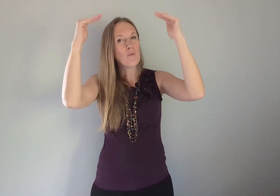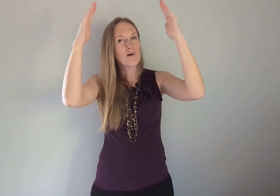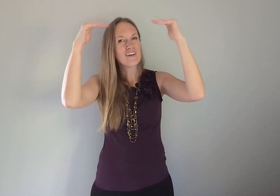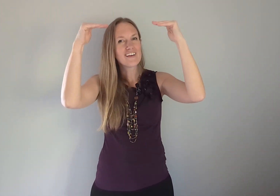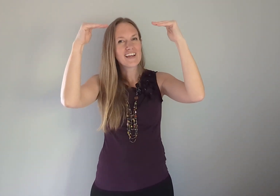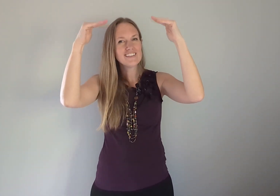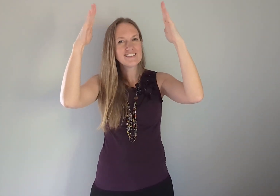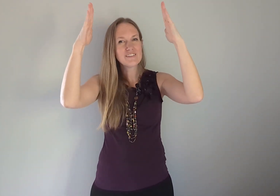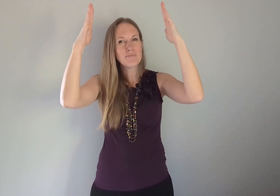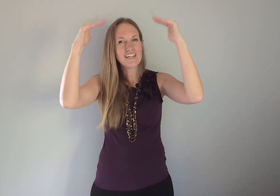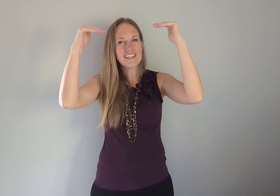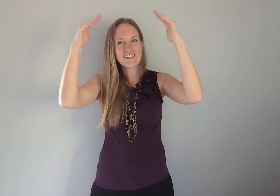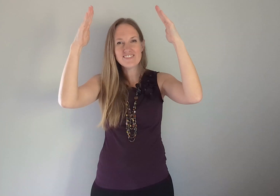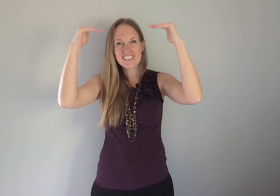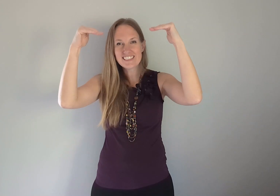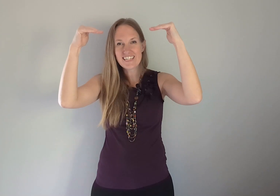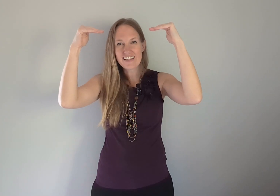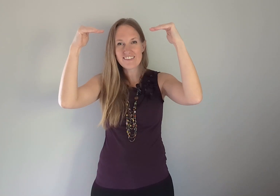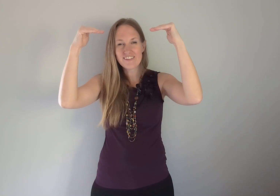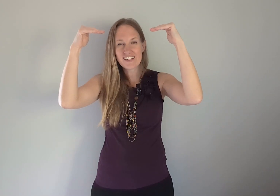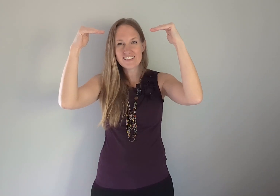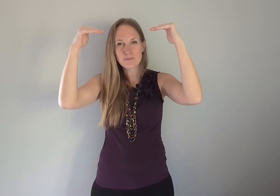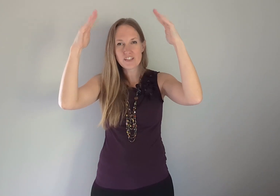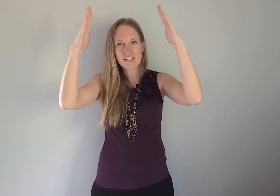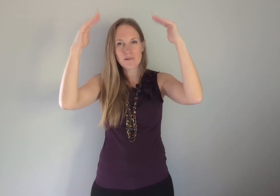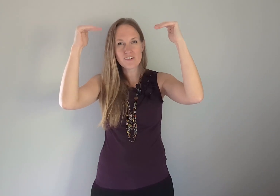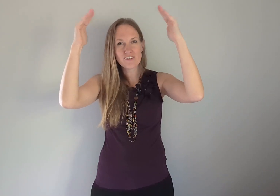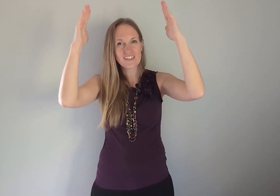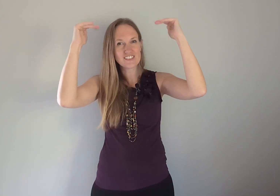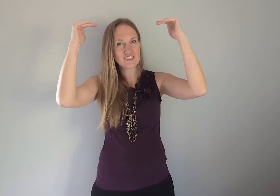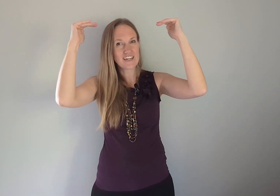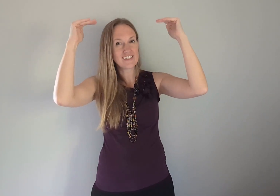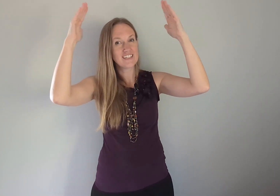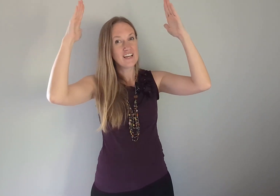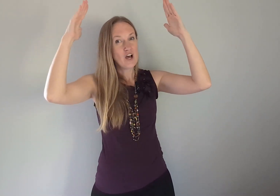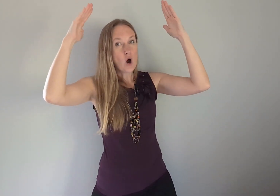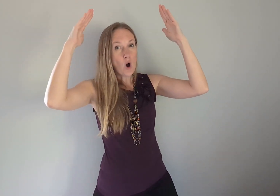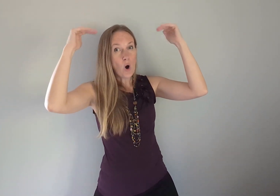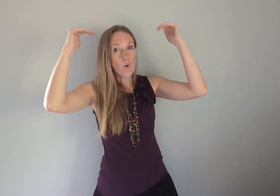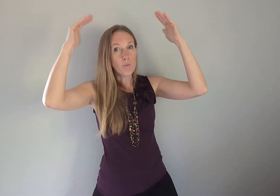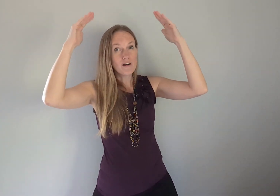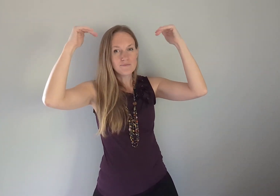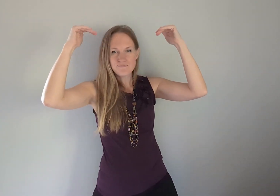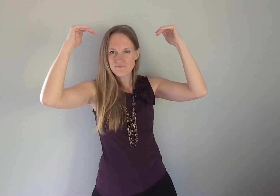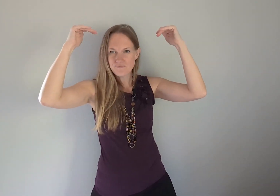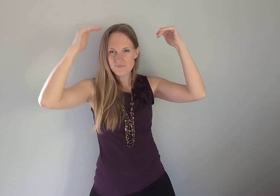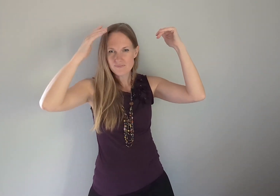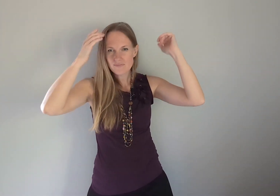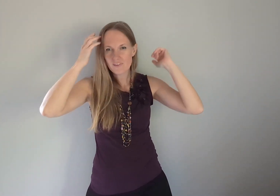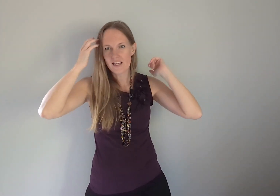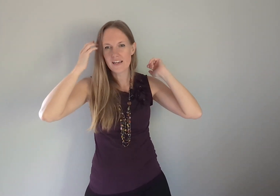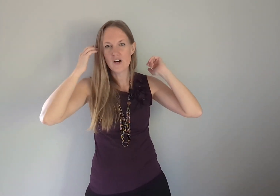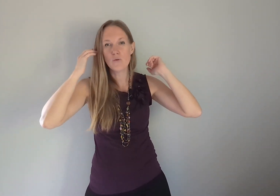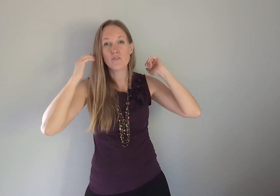Hope. Okay, so you're bending them just at the fingers, but you're keeping your fingers straight. Hope. Okay, hope